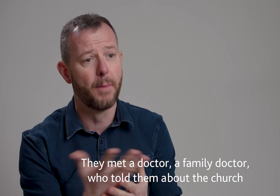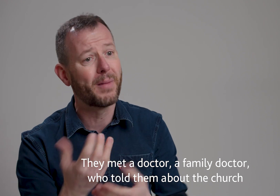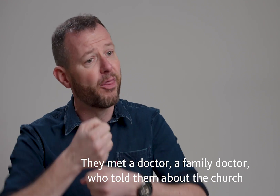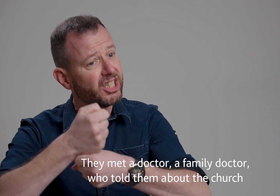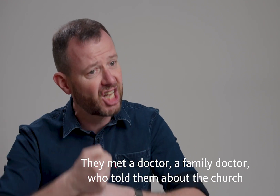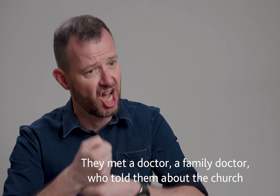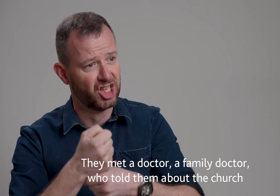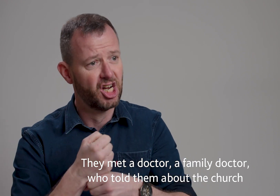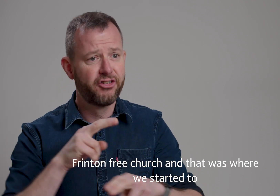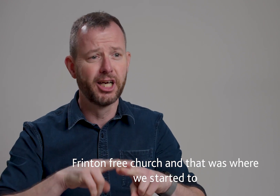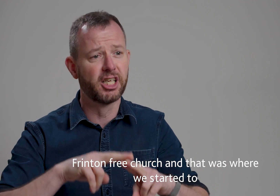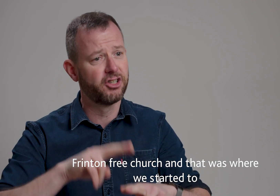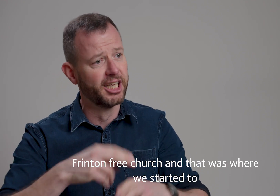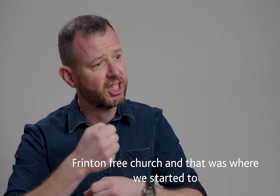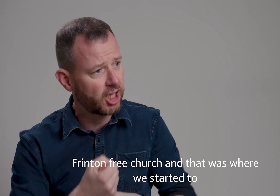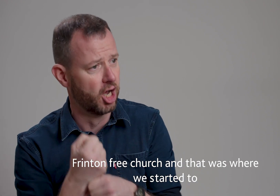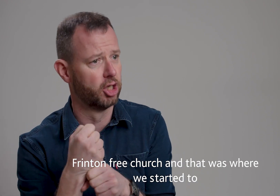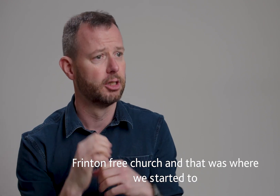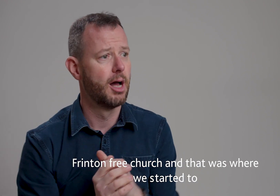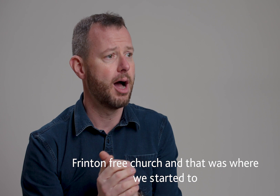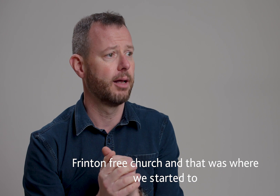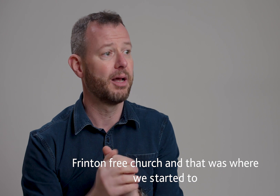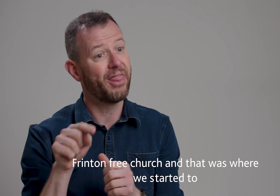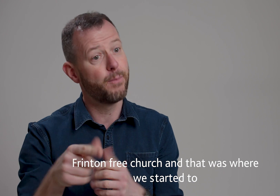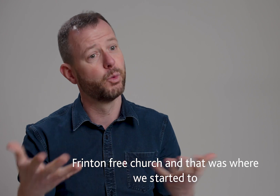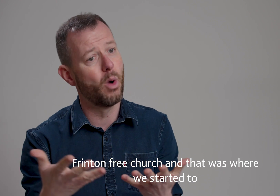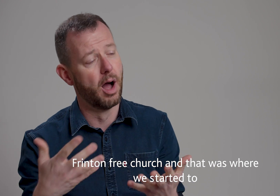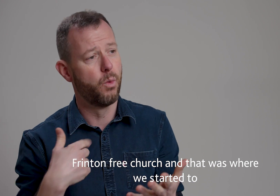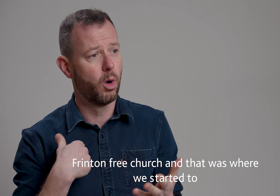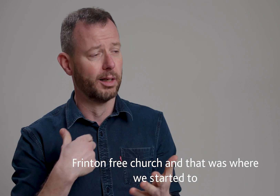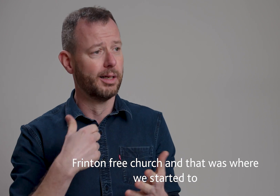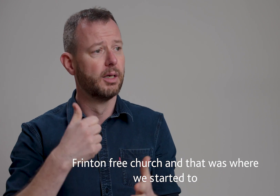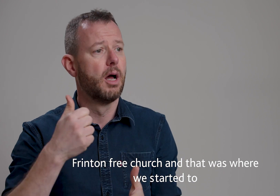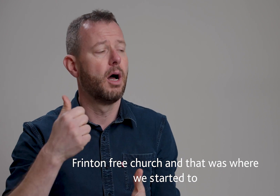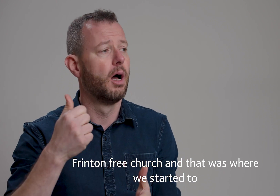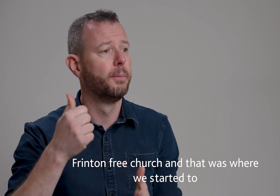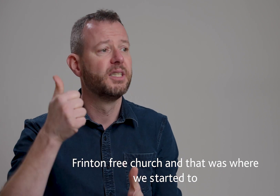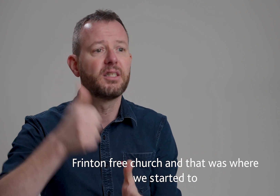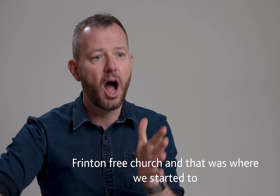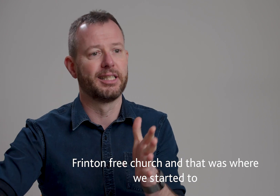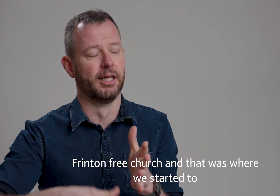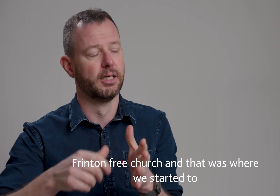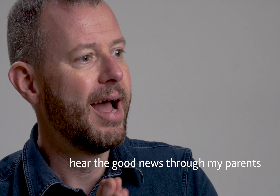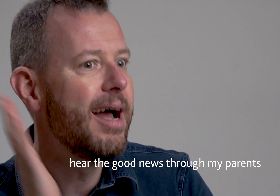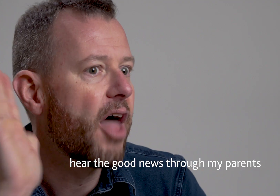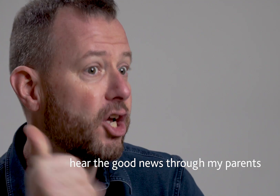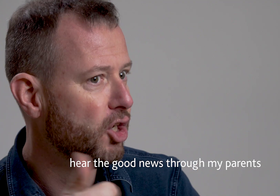to have a deer, 3 to 3 deer. And that was where we started helping